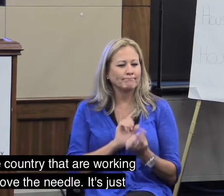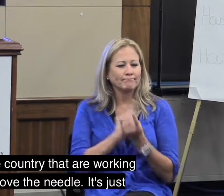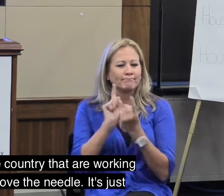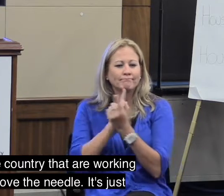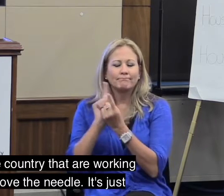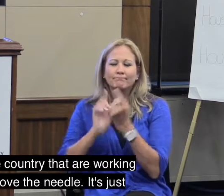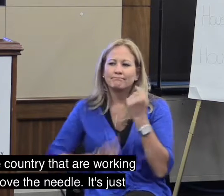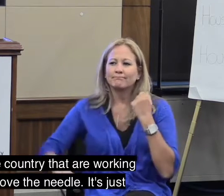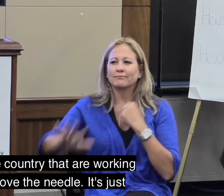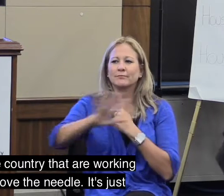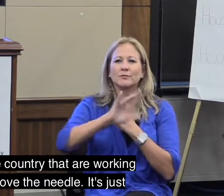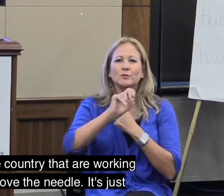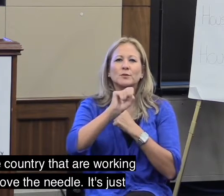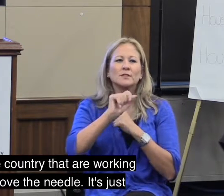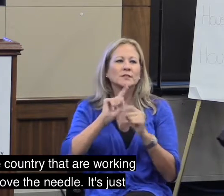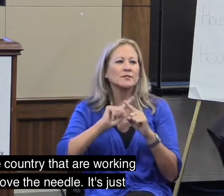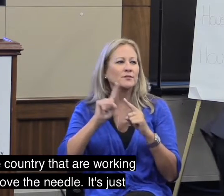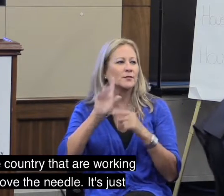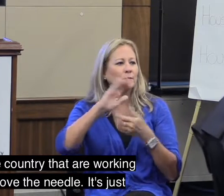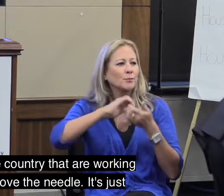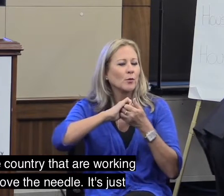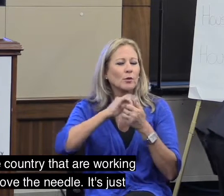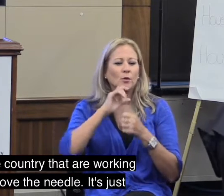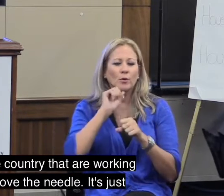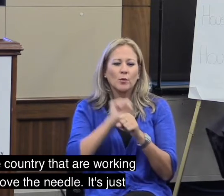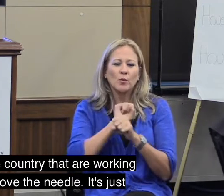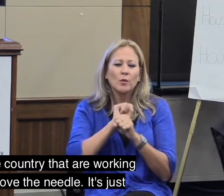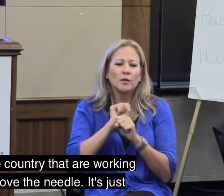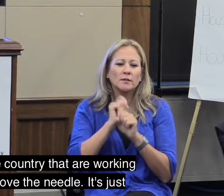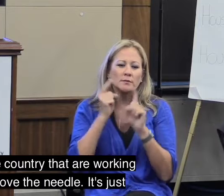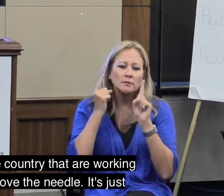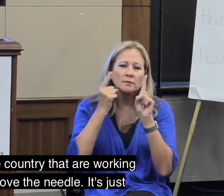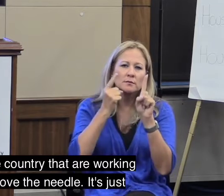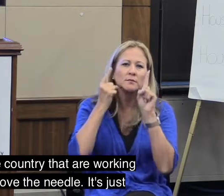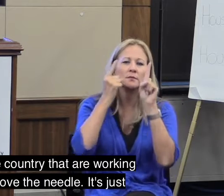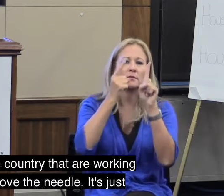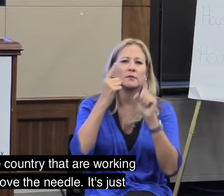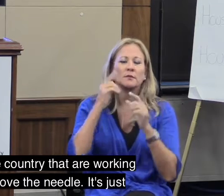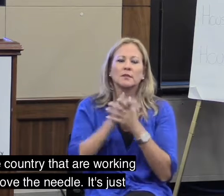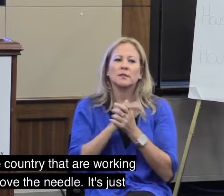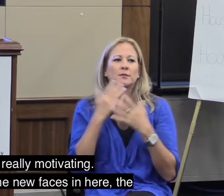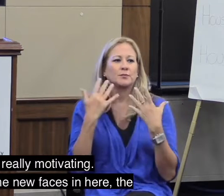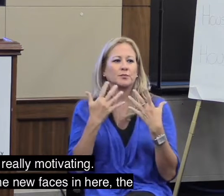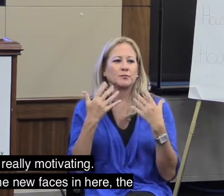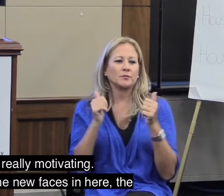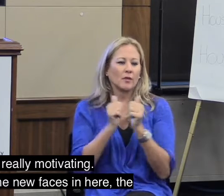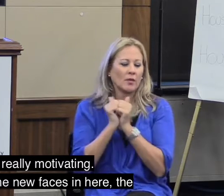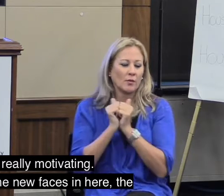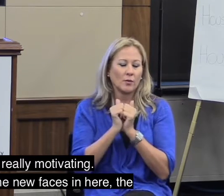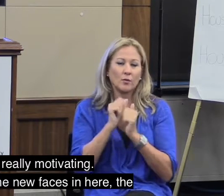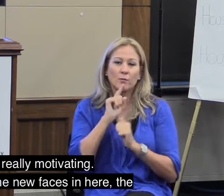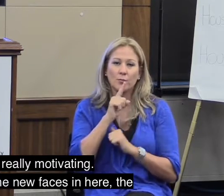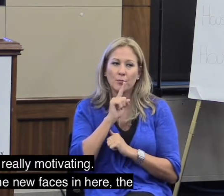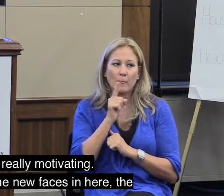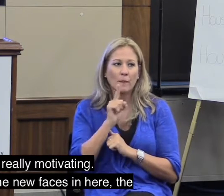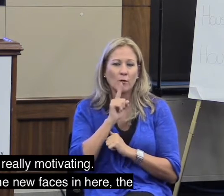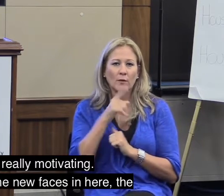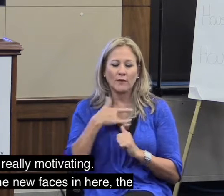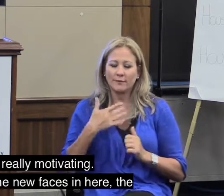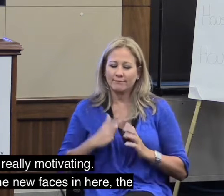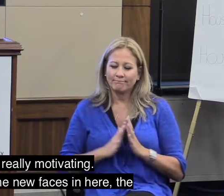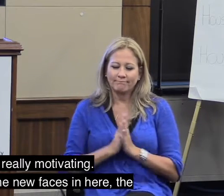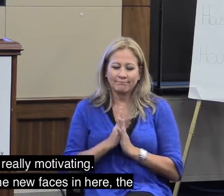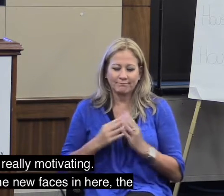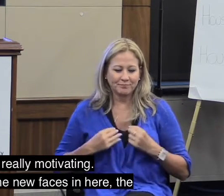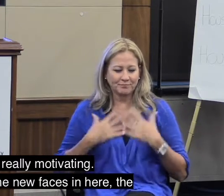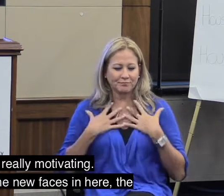the country that are working passionately to move the needle. It's just, it's been really, really motivating.